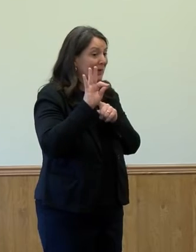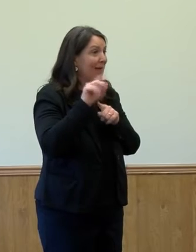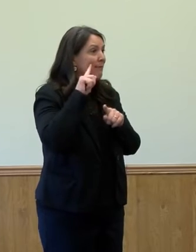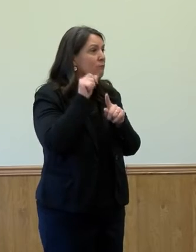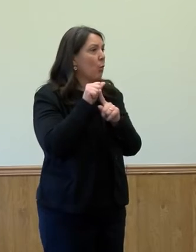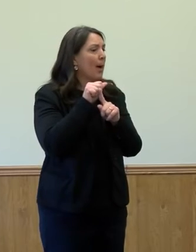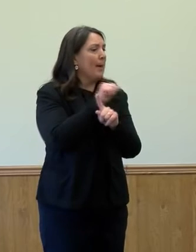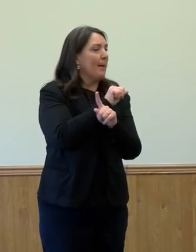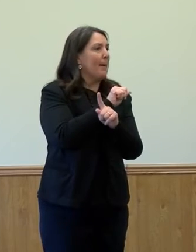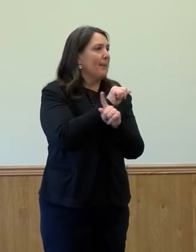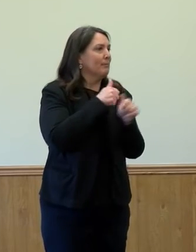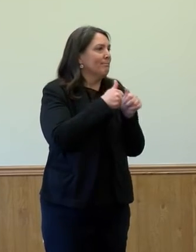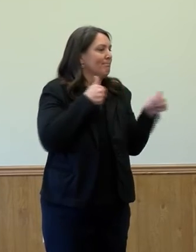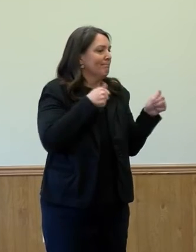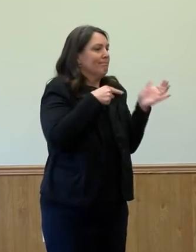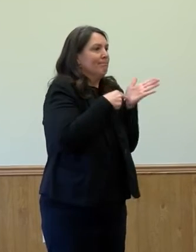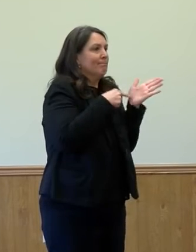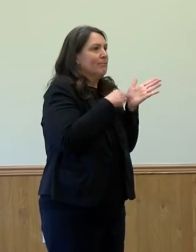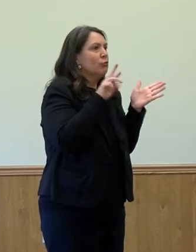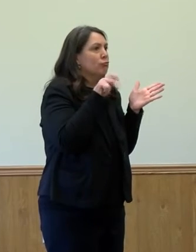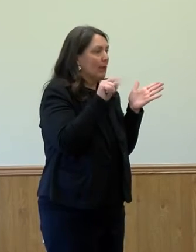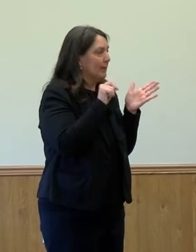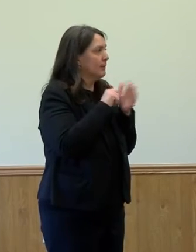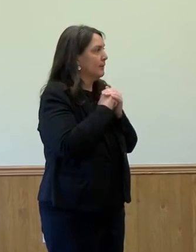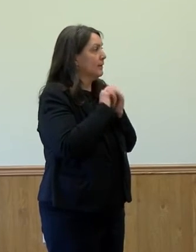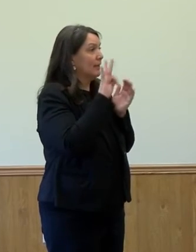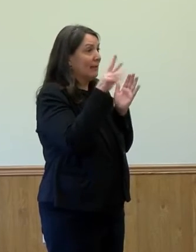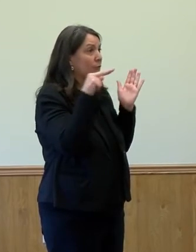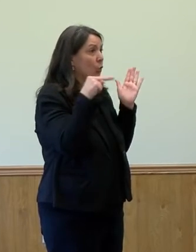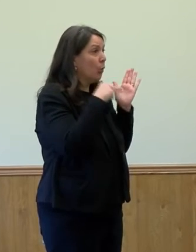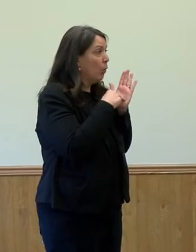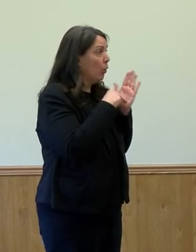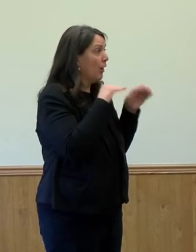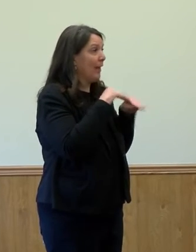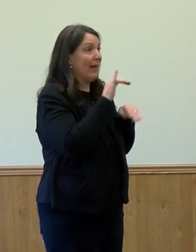rent. If you go to